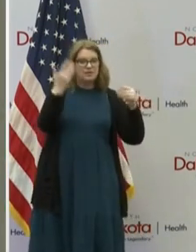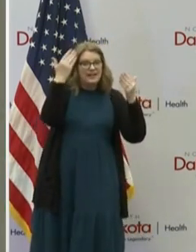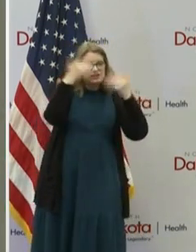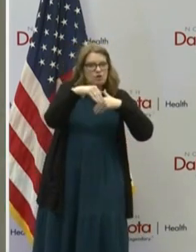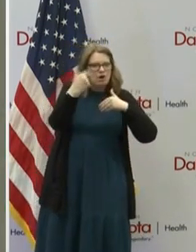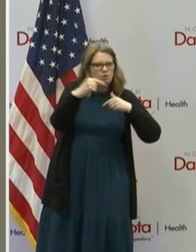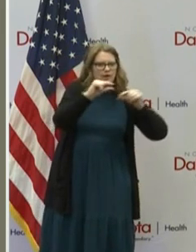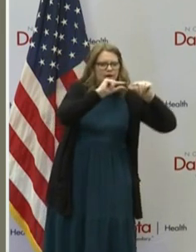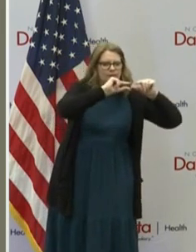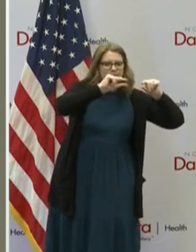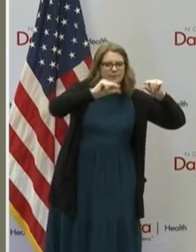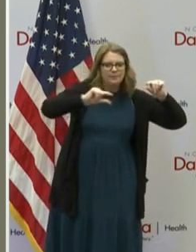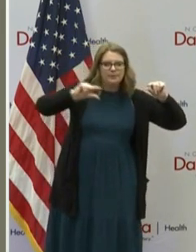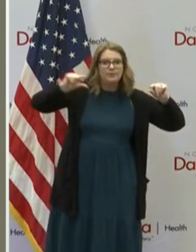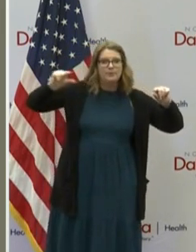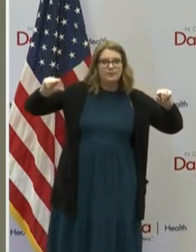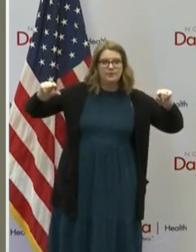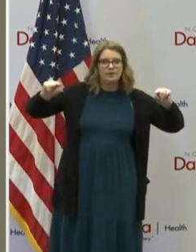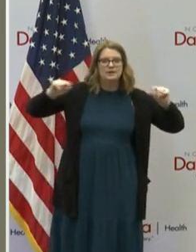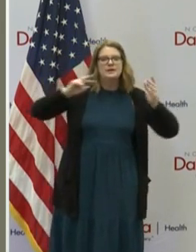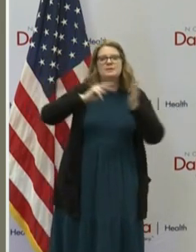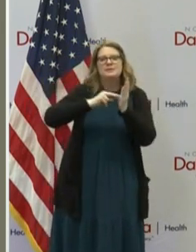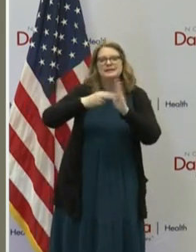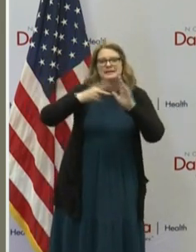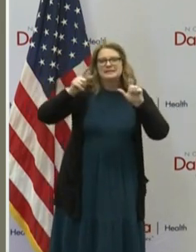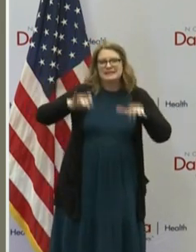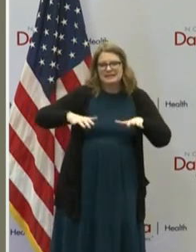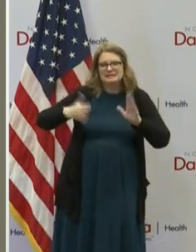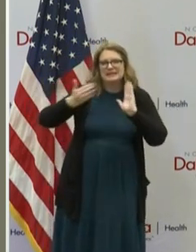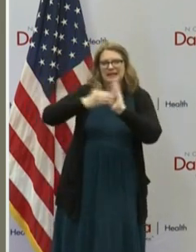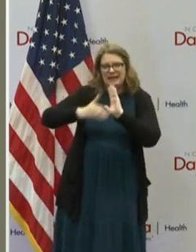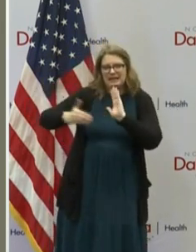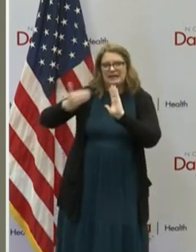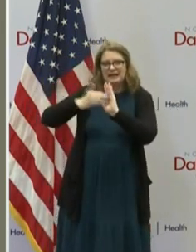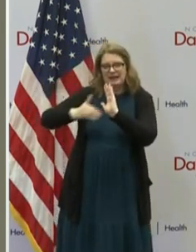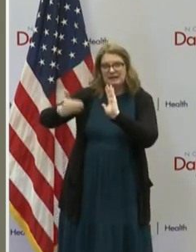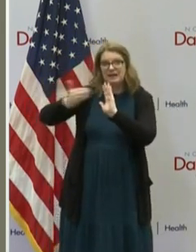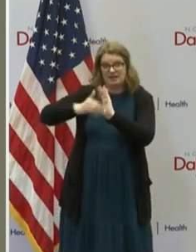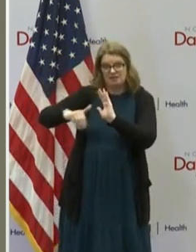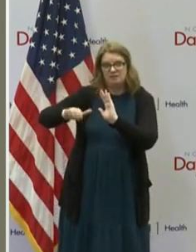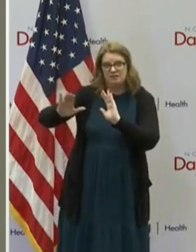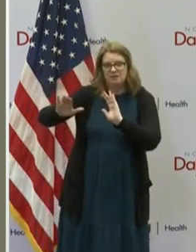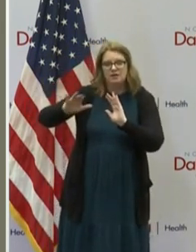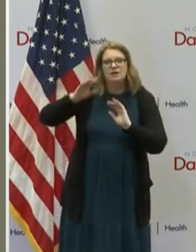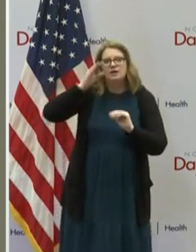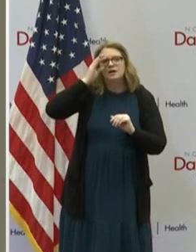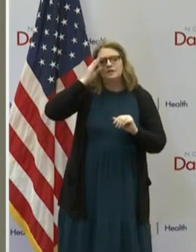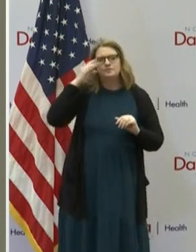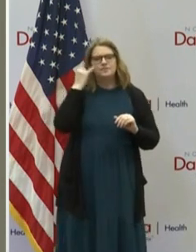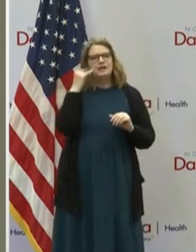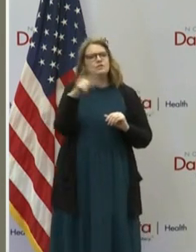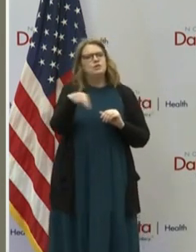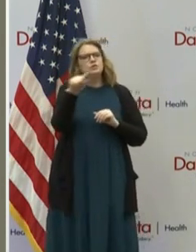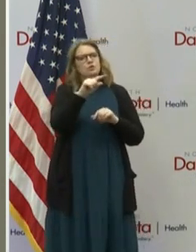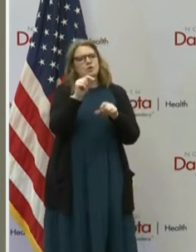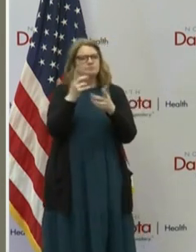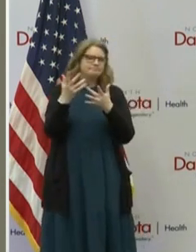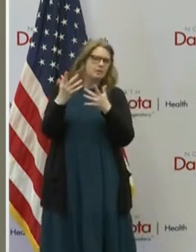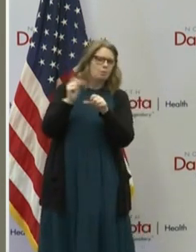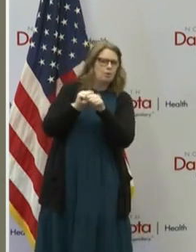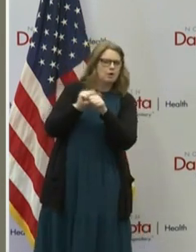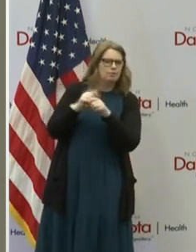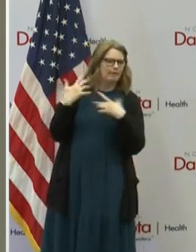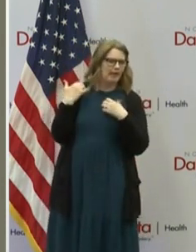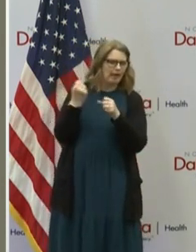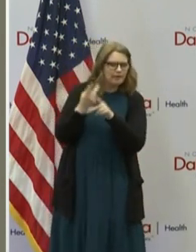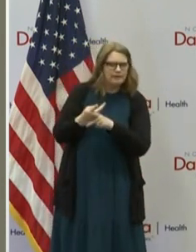had been tested more than once. And if you're someone who's working in healthcare, maybe you're working